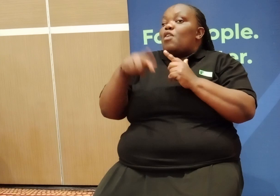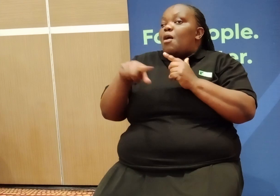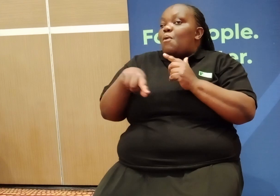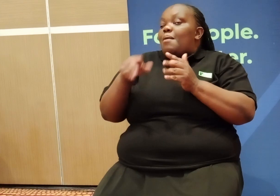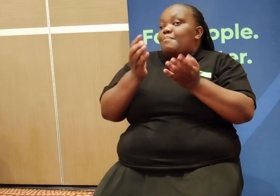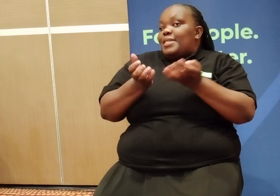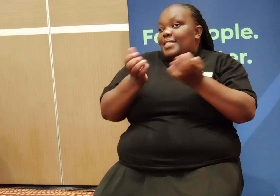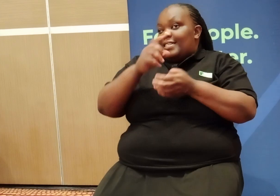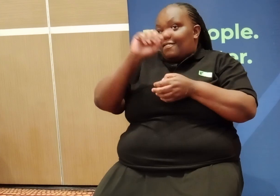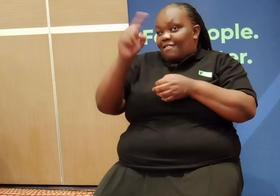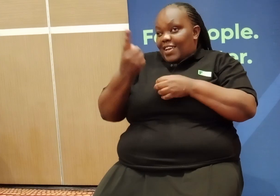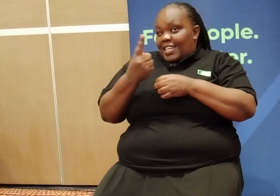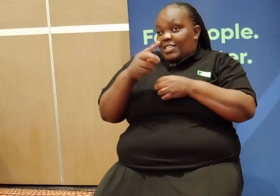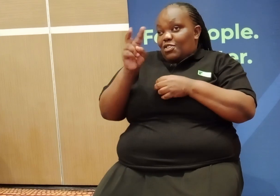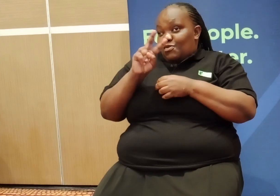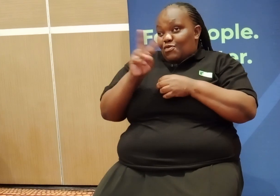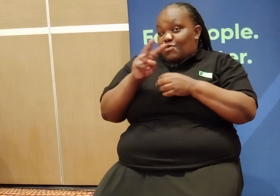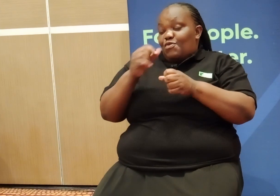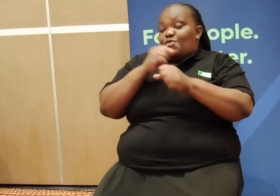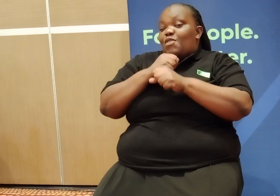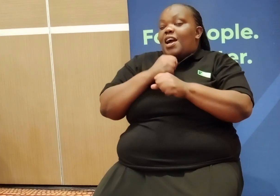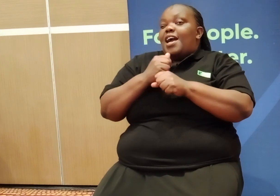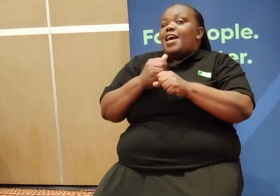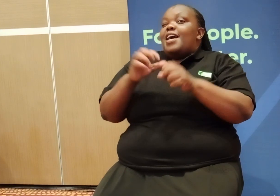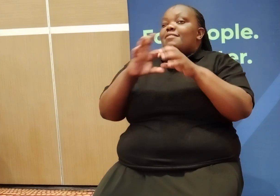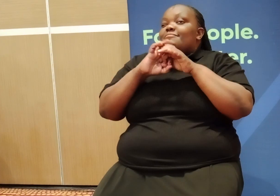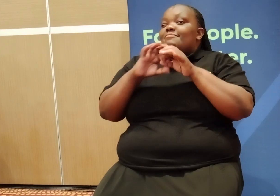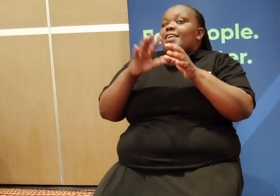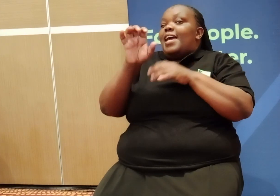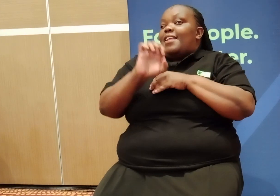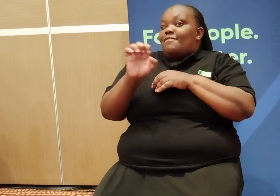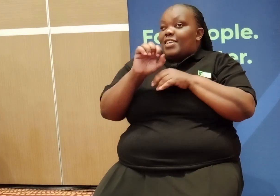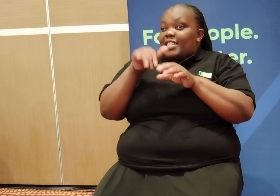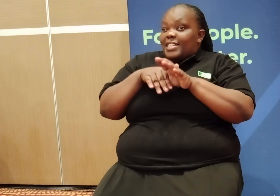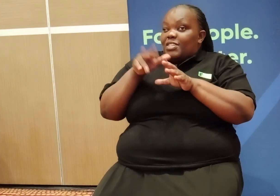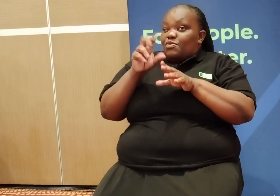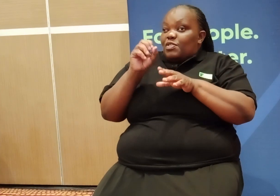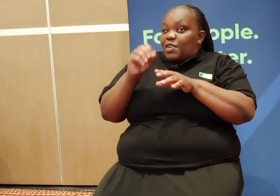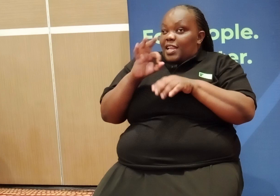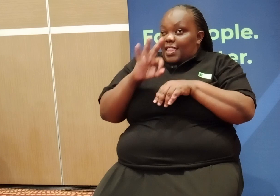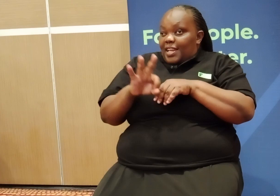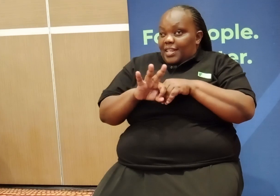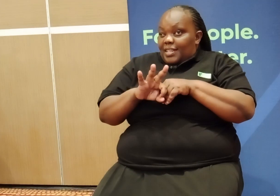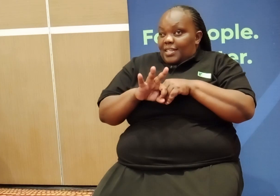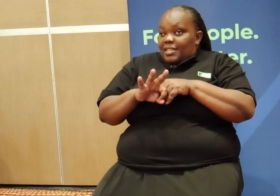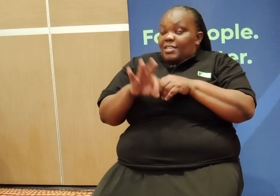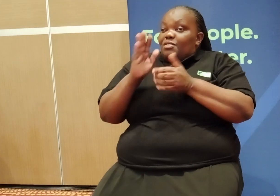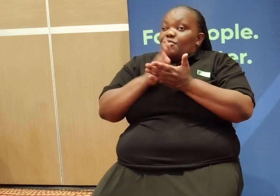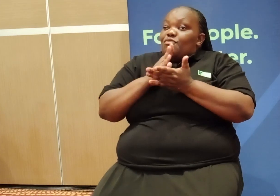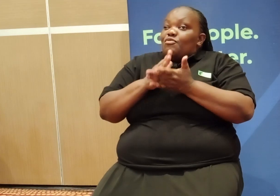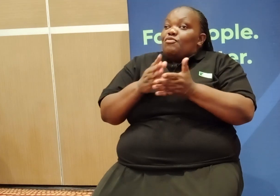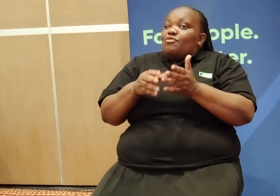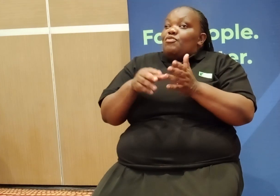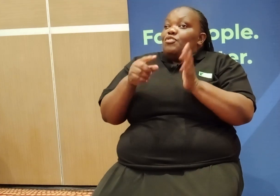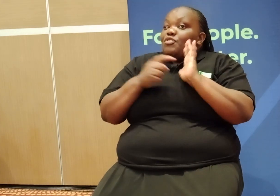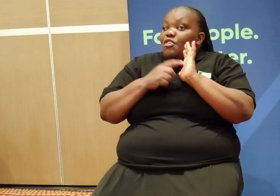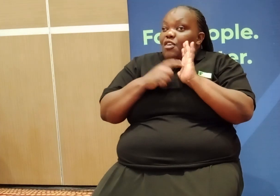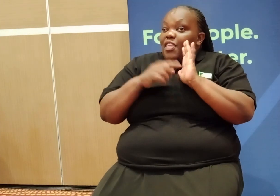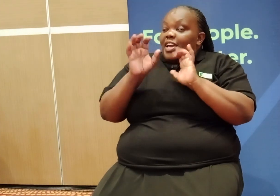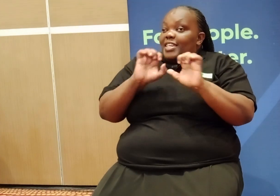First, looking at the operating environment in 2023, it is shown the East African region faced